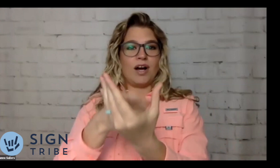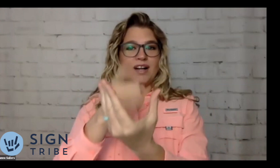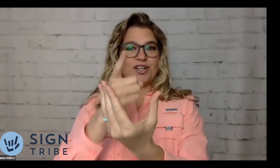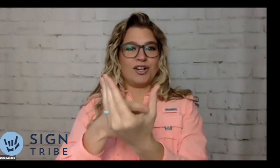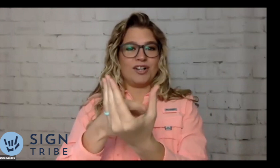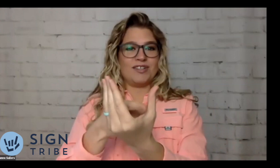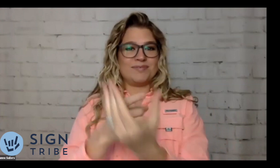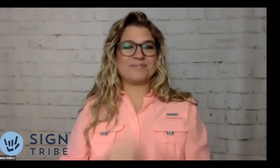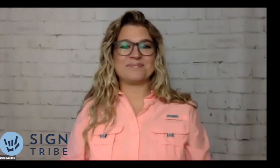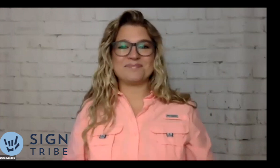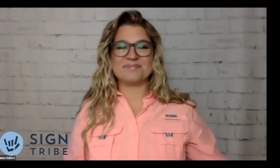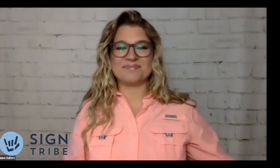dog?